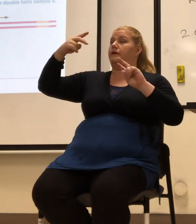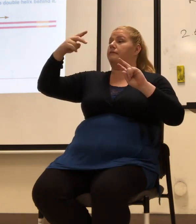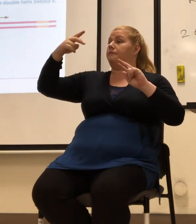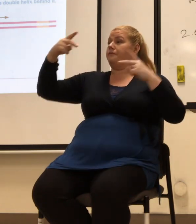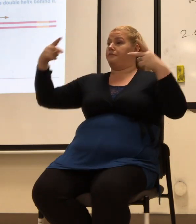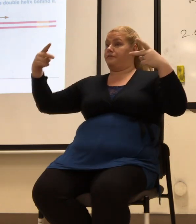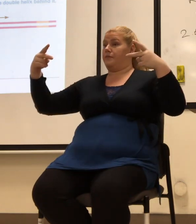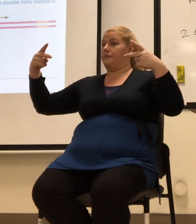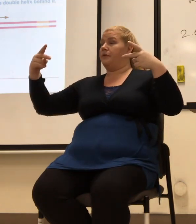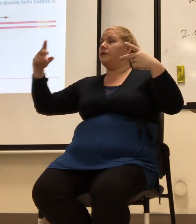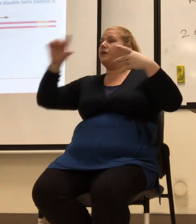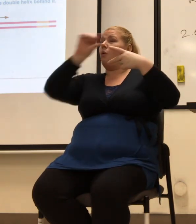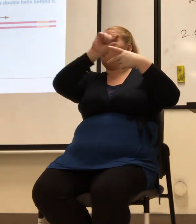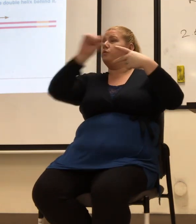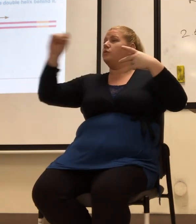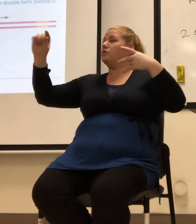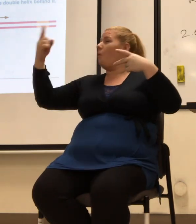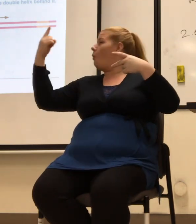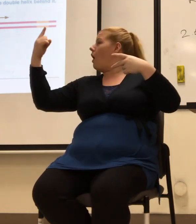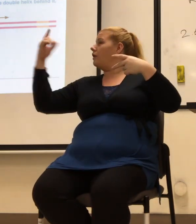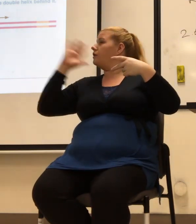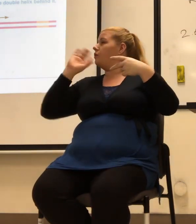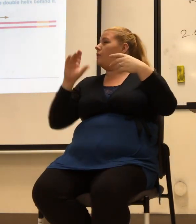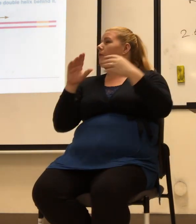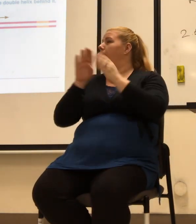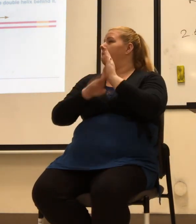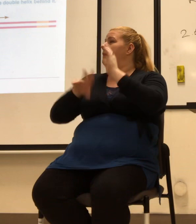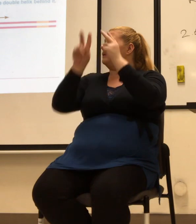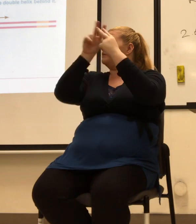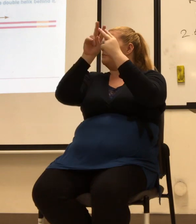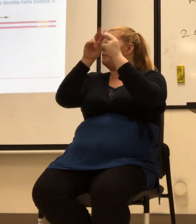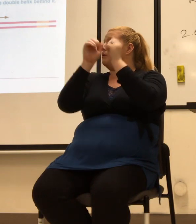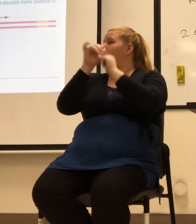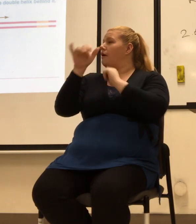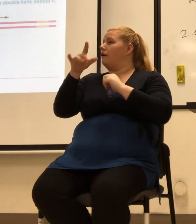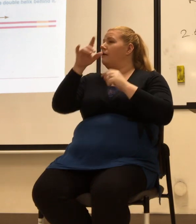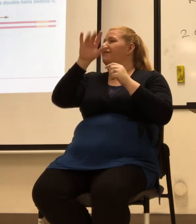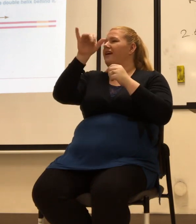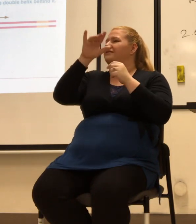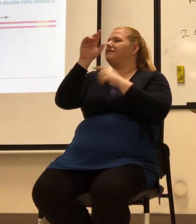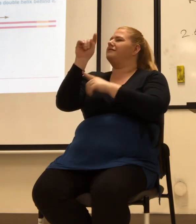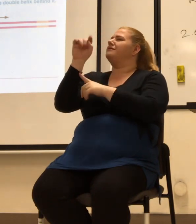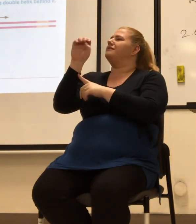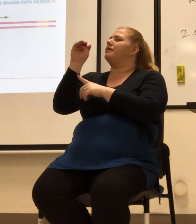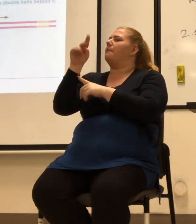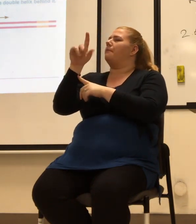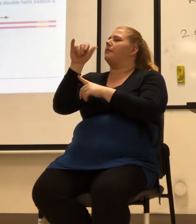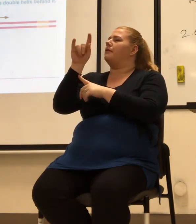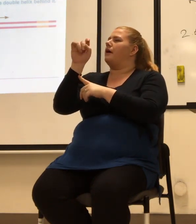with one of them. You call one the template strand.